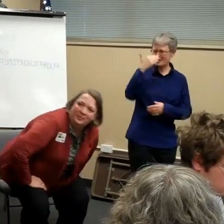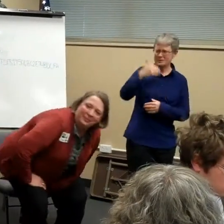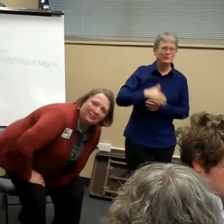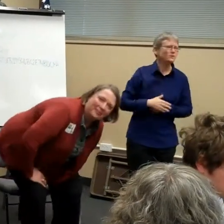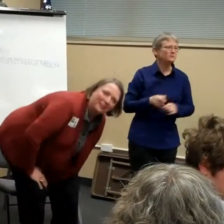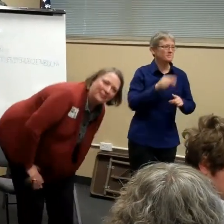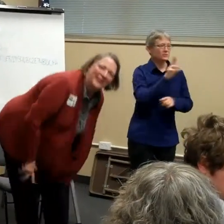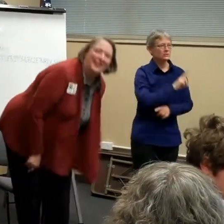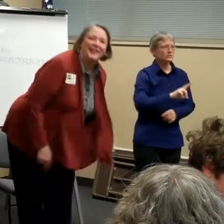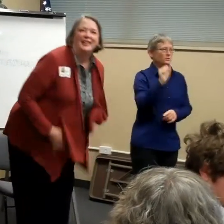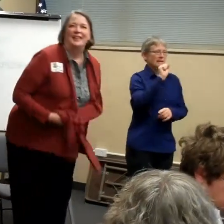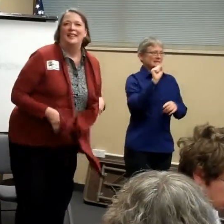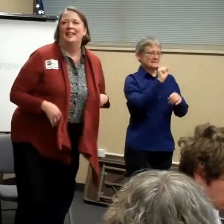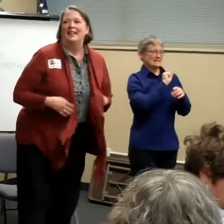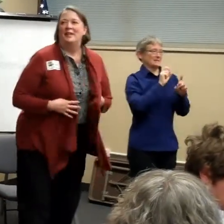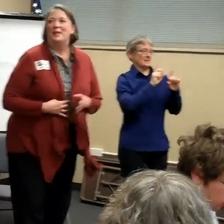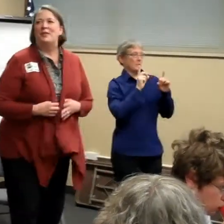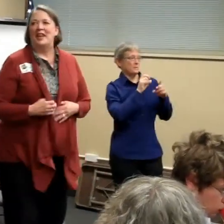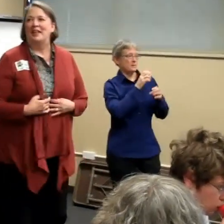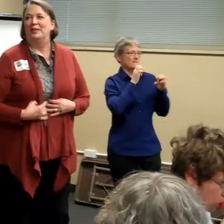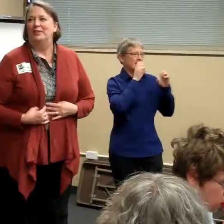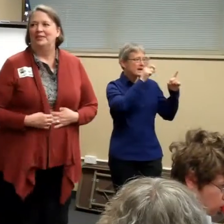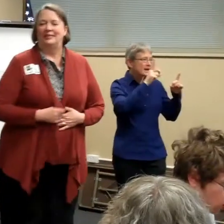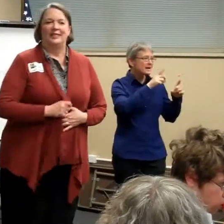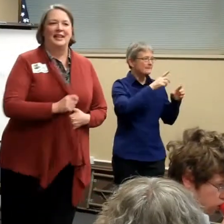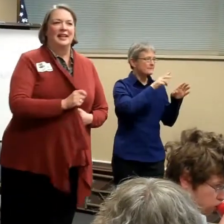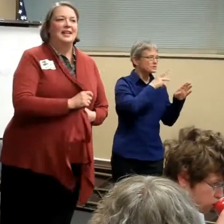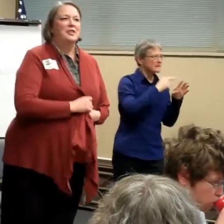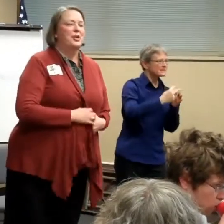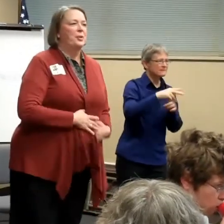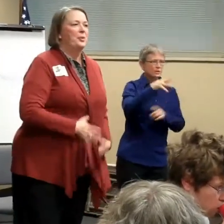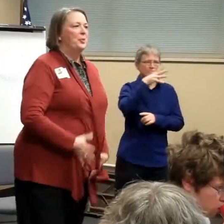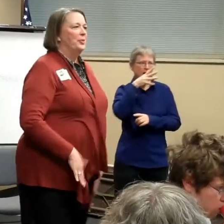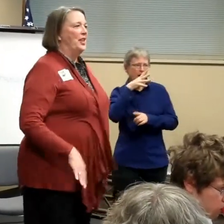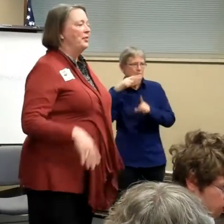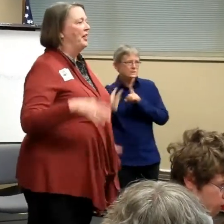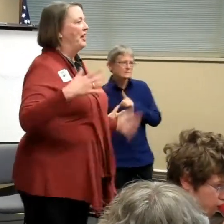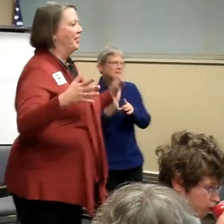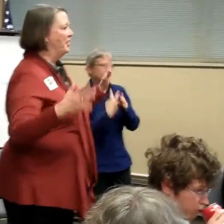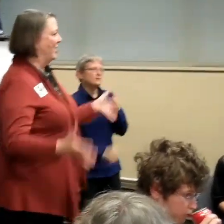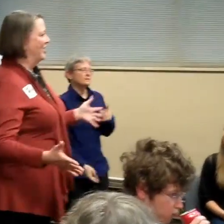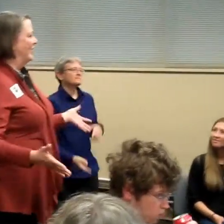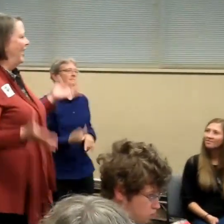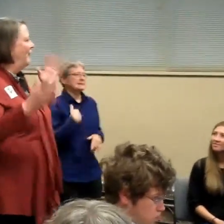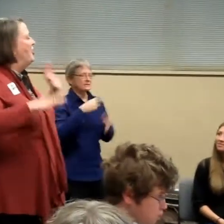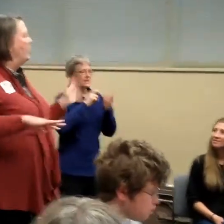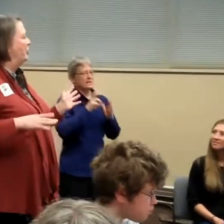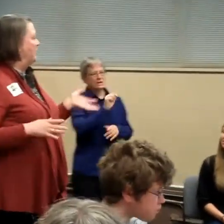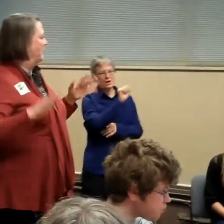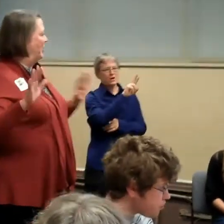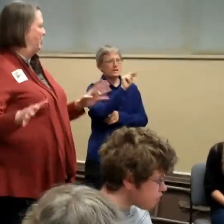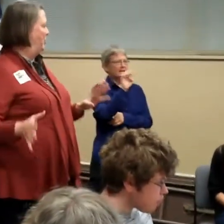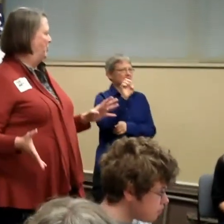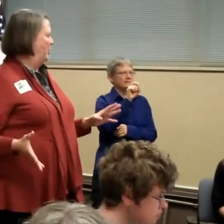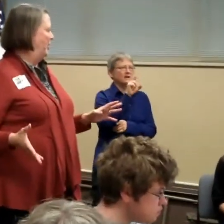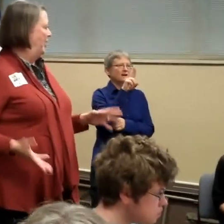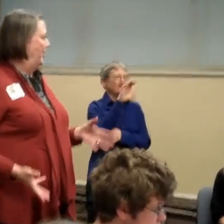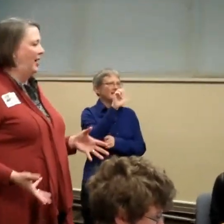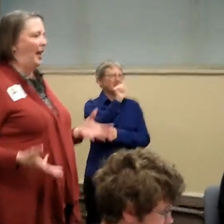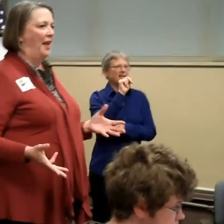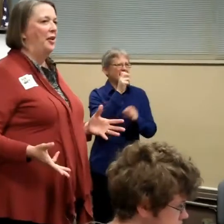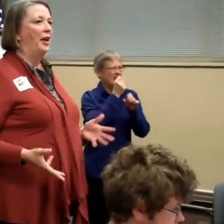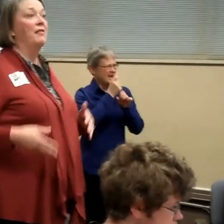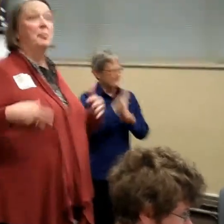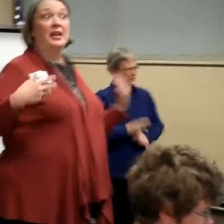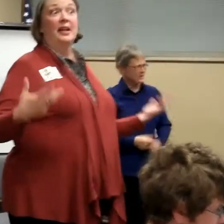U.S. Department of Ed perspective and your mom perspective. Thank you. So Secretary Arnie Duncan every year does a bus tour